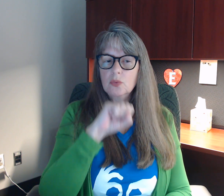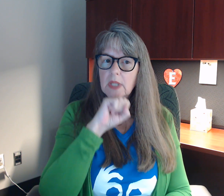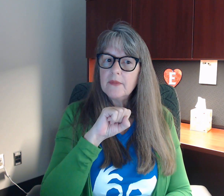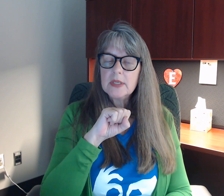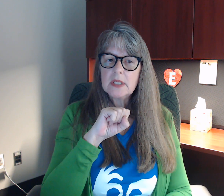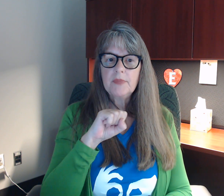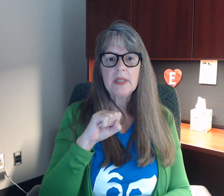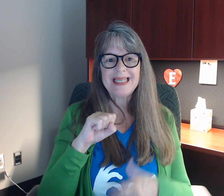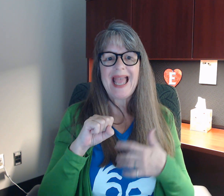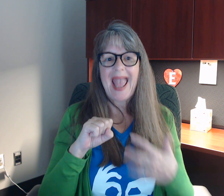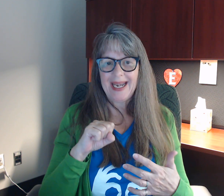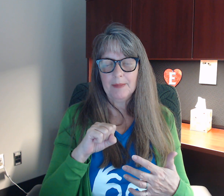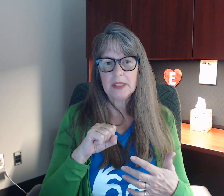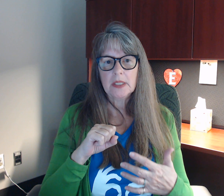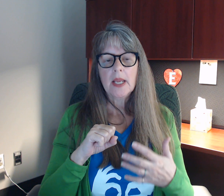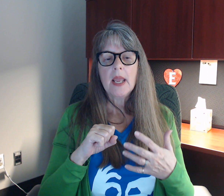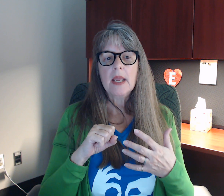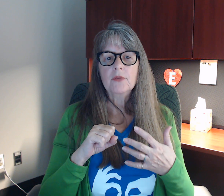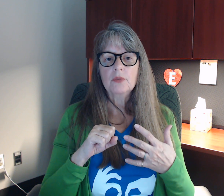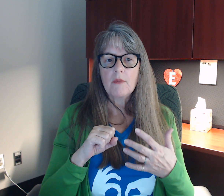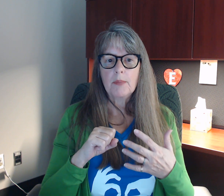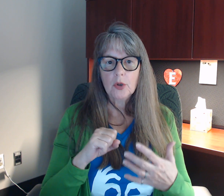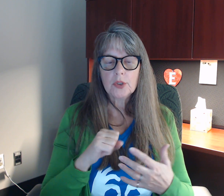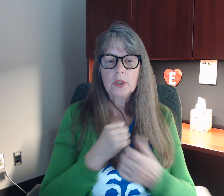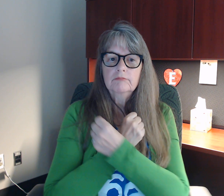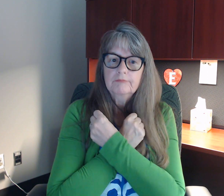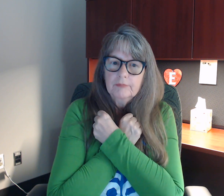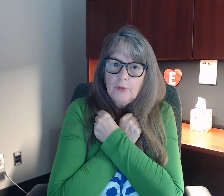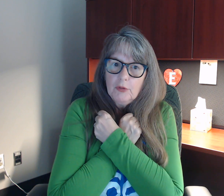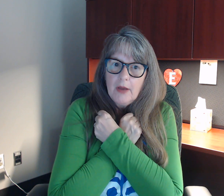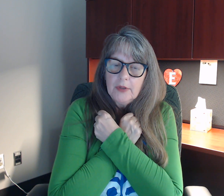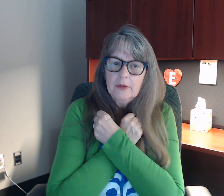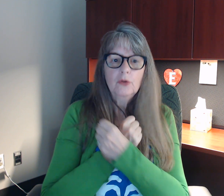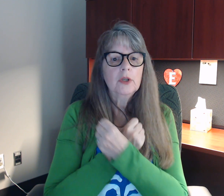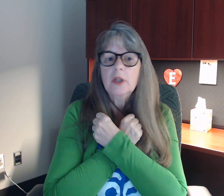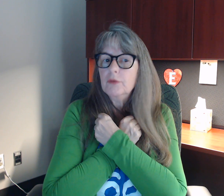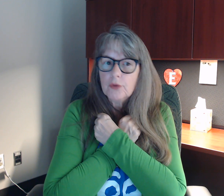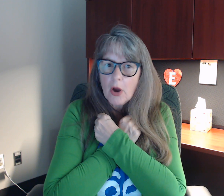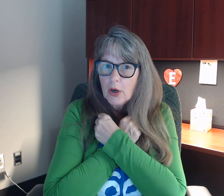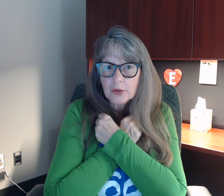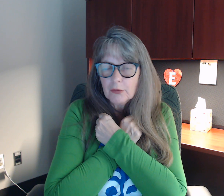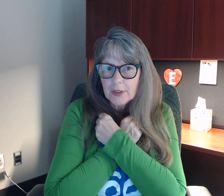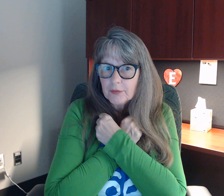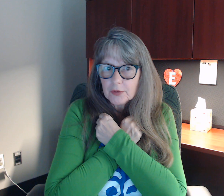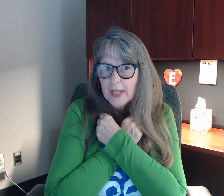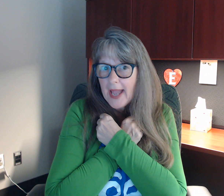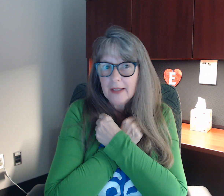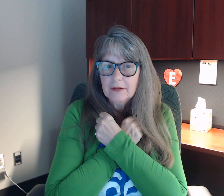love something that's inanimate. If you love a person, you love it. You can love your dog, you can love your cat,